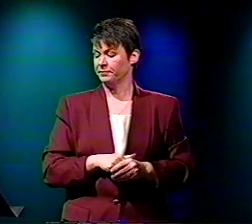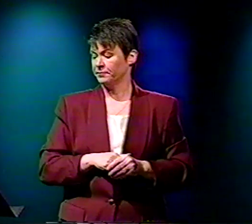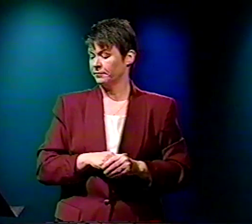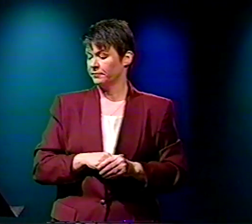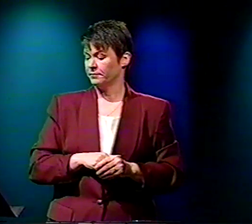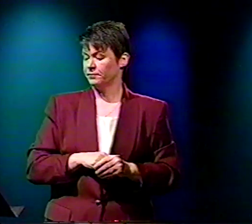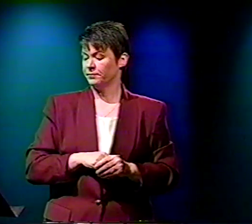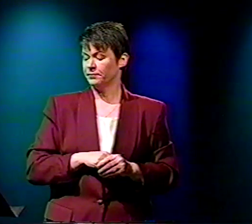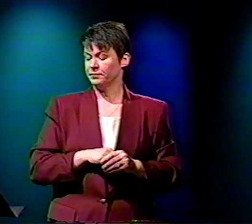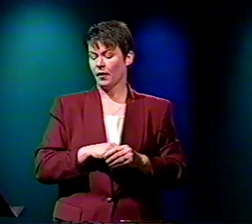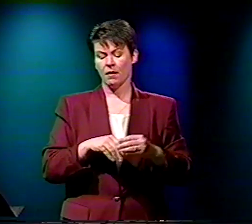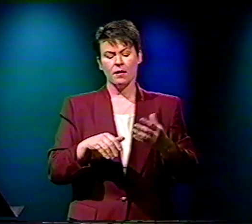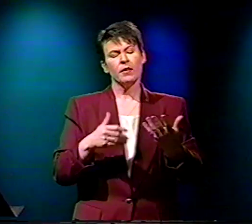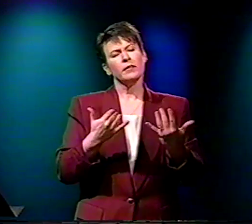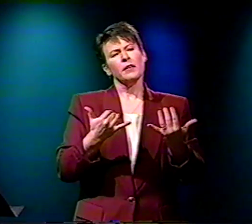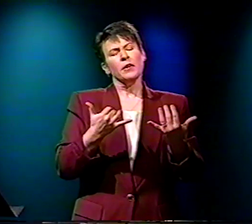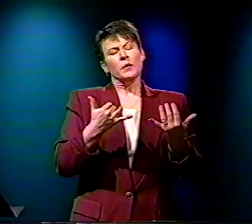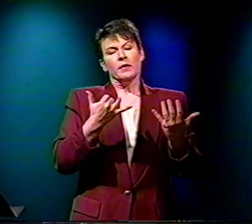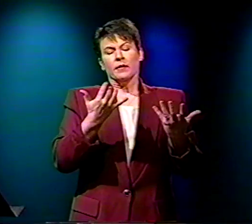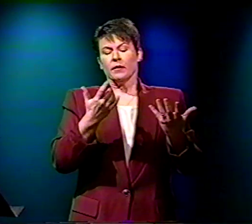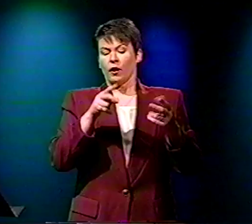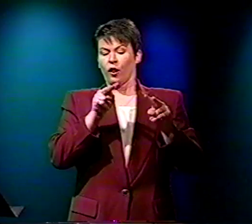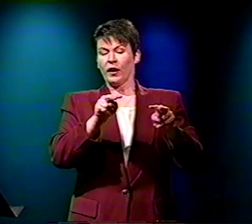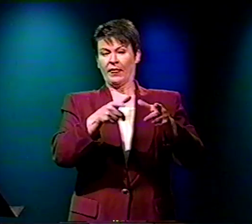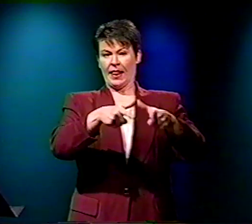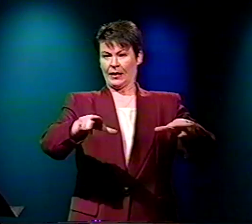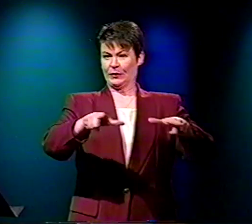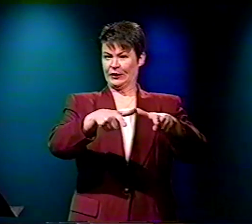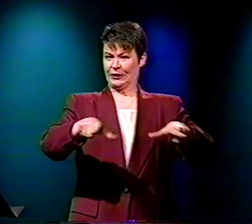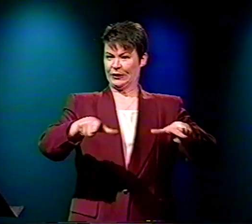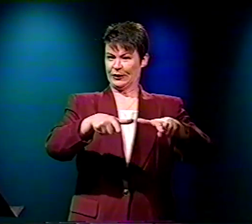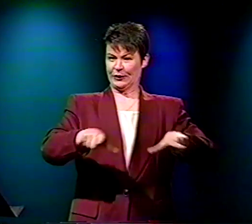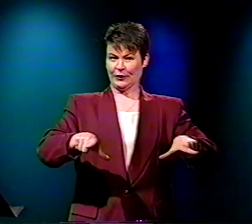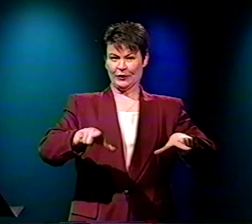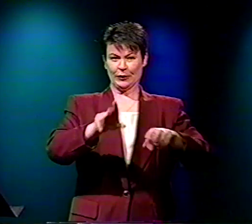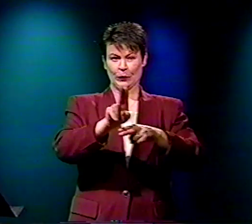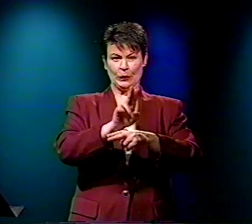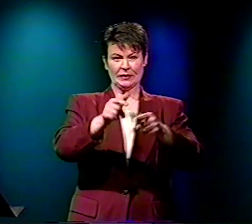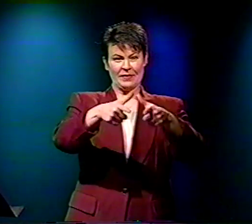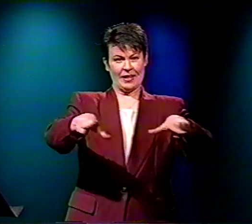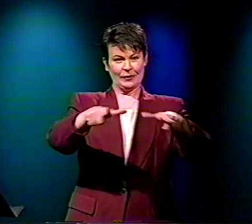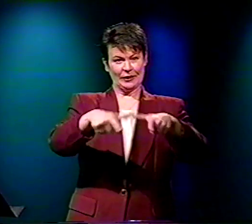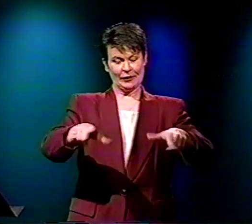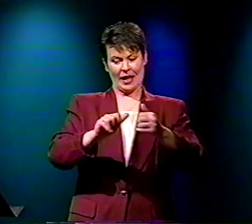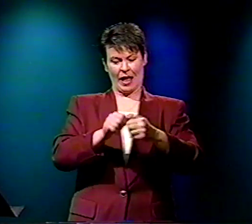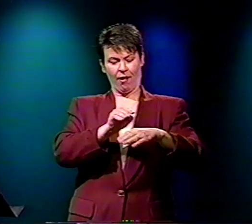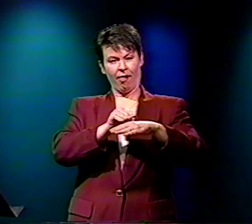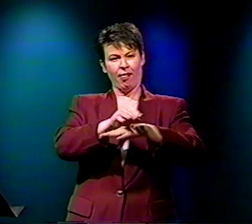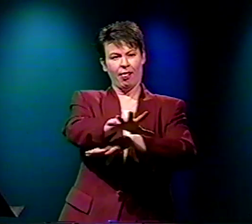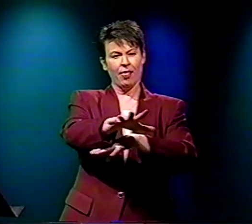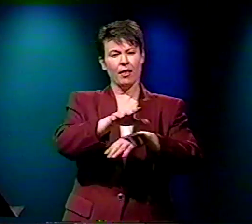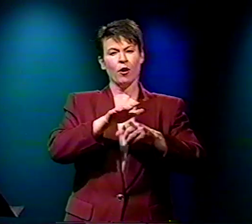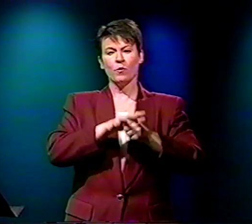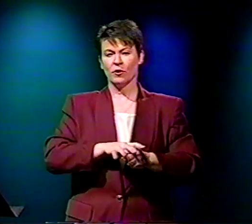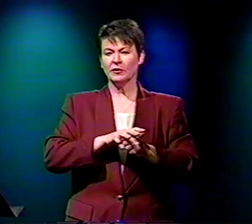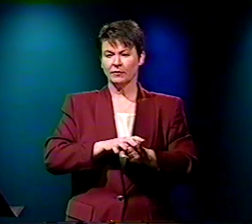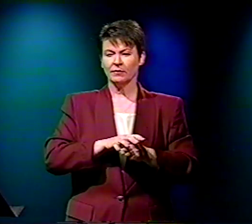groups need to understand what happens in an oppressive situation. Let's take a look at the use of language in oppression and